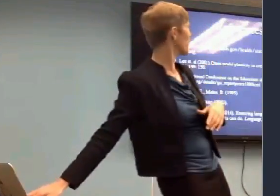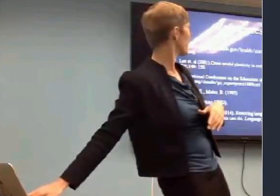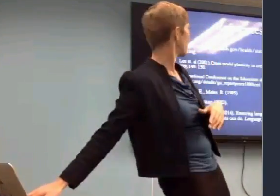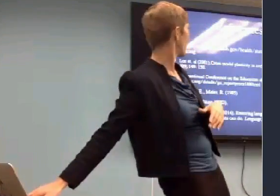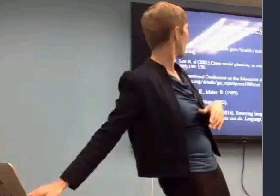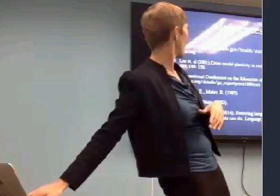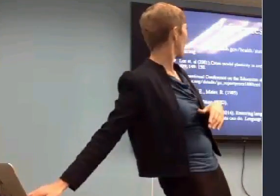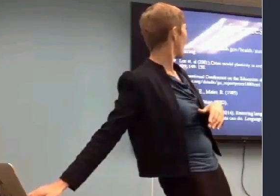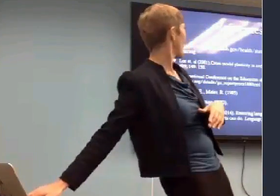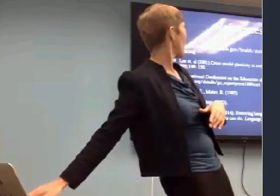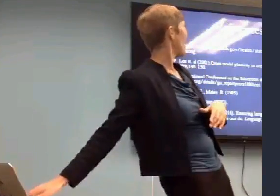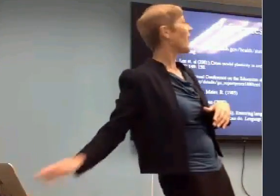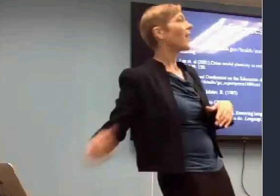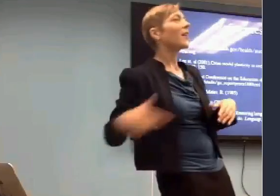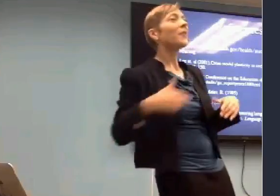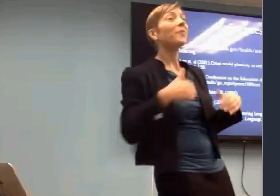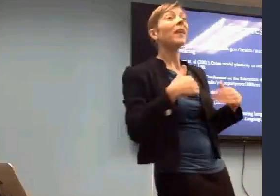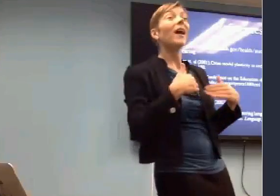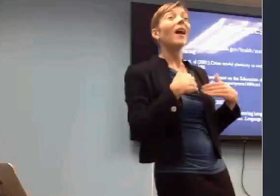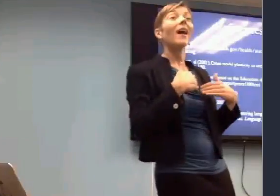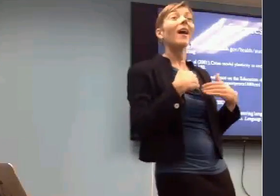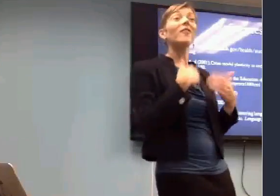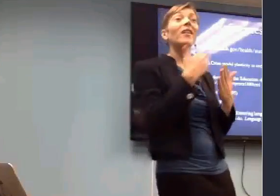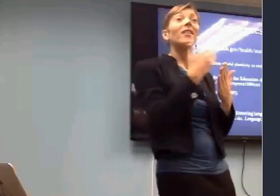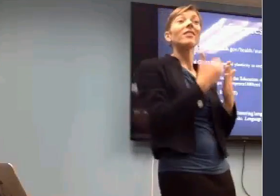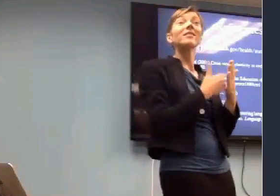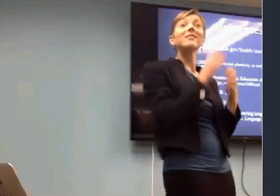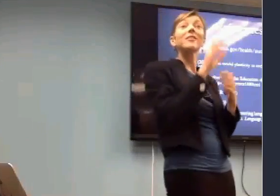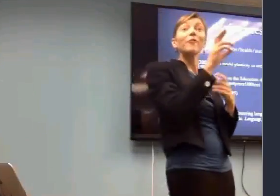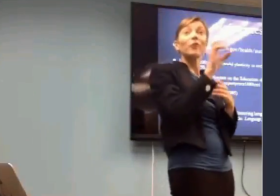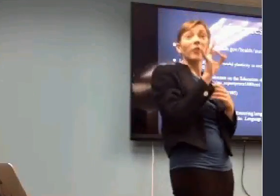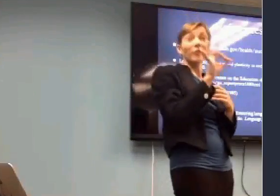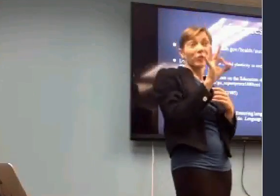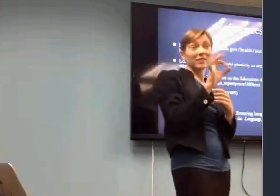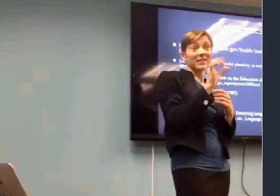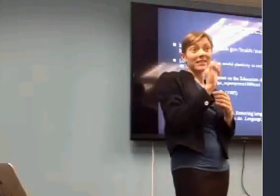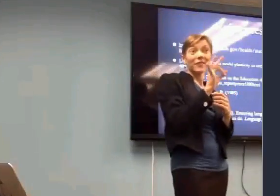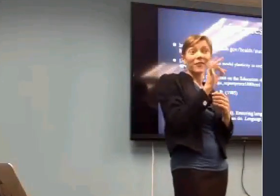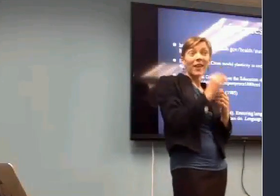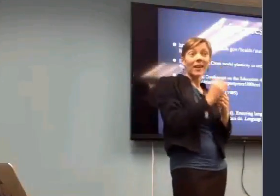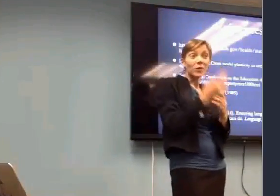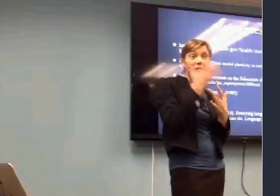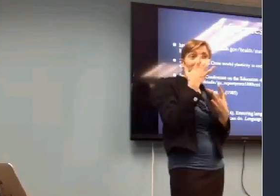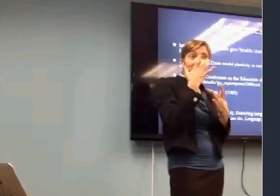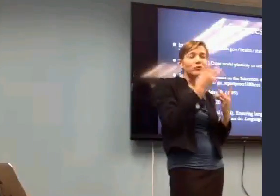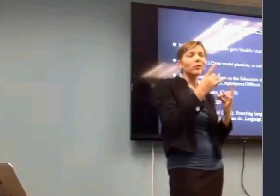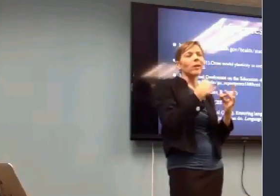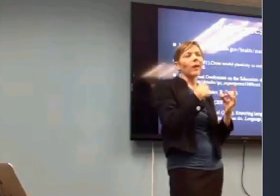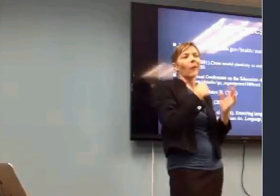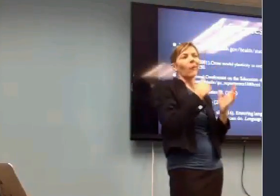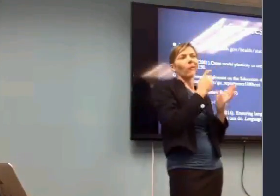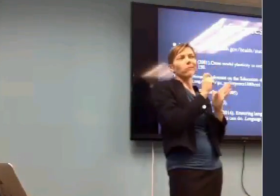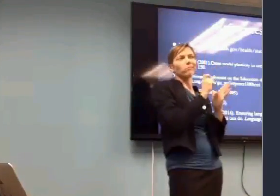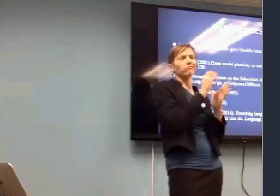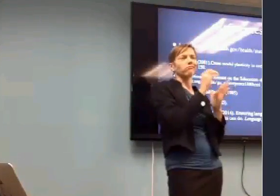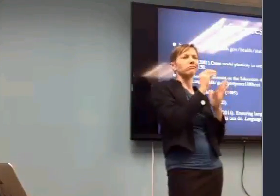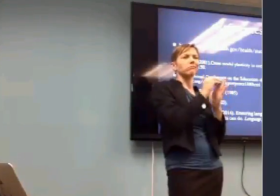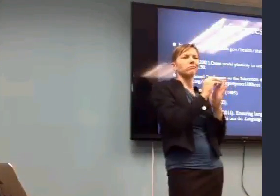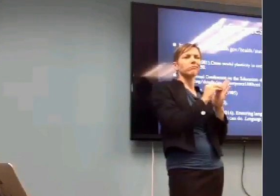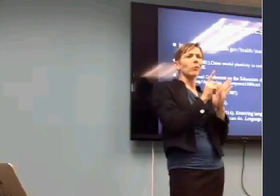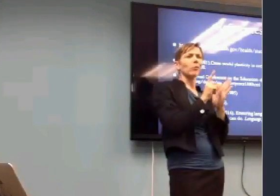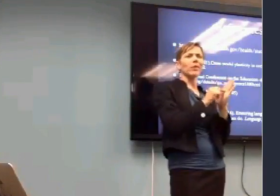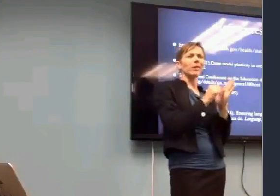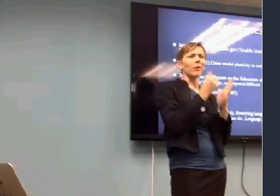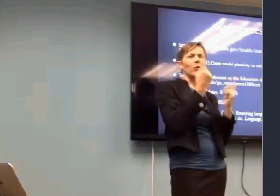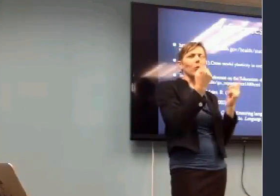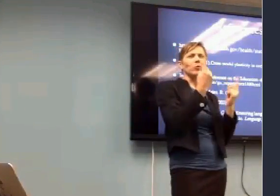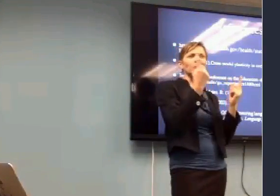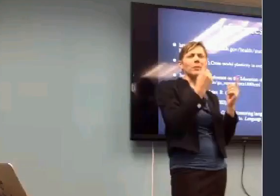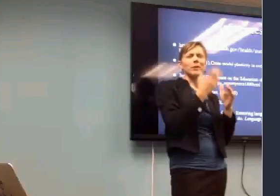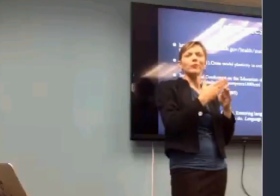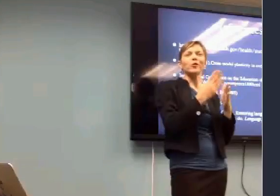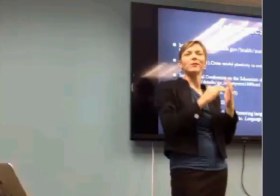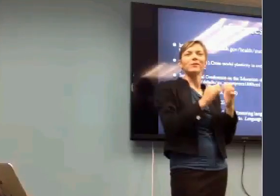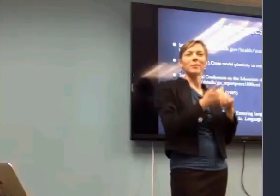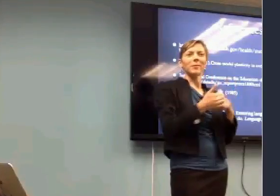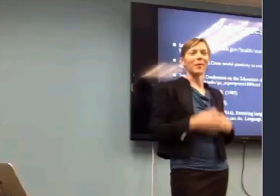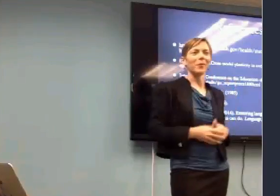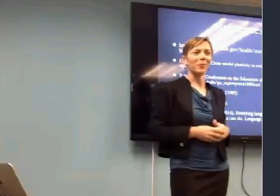Well, I'd like to say thank you. I have a list of references. If anyone is interested, I can print them or